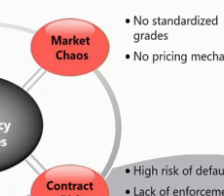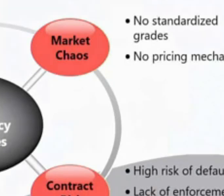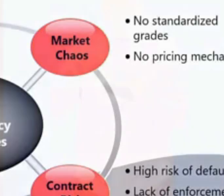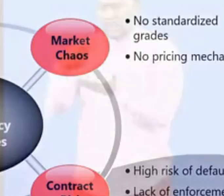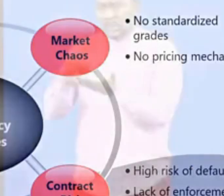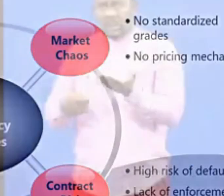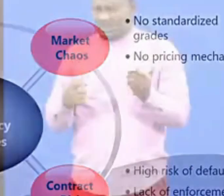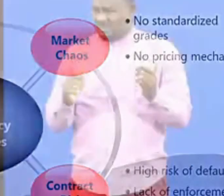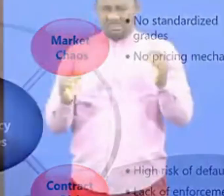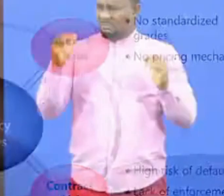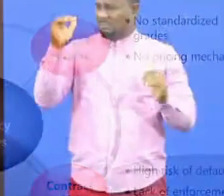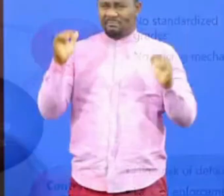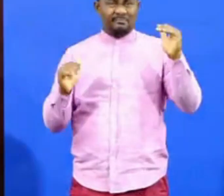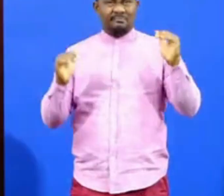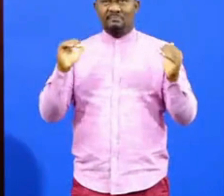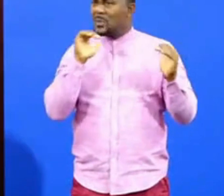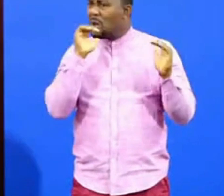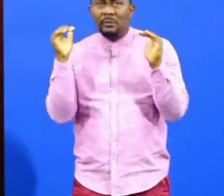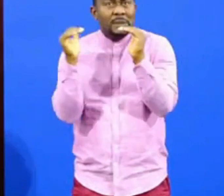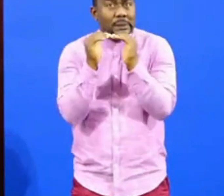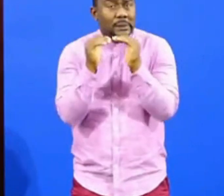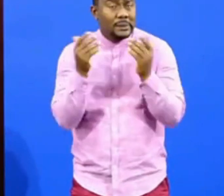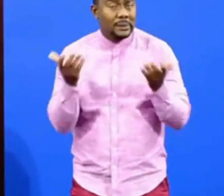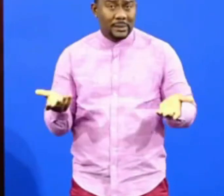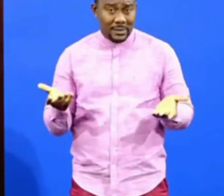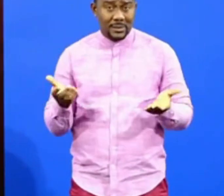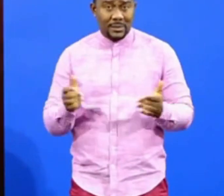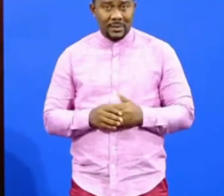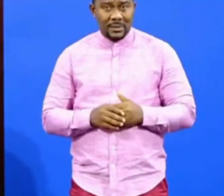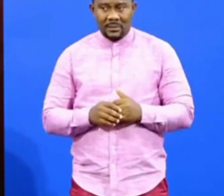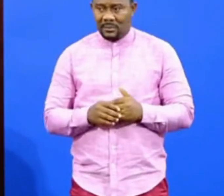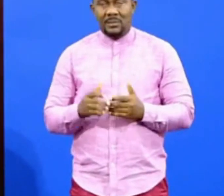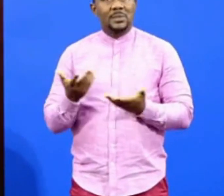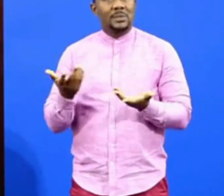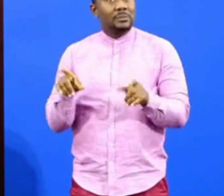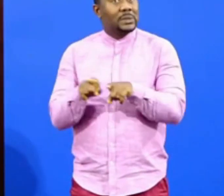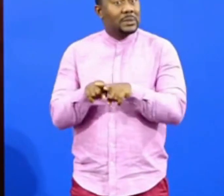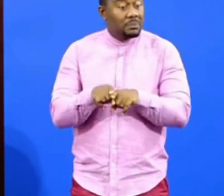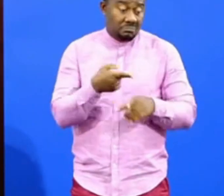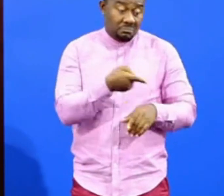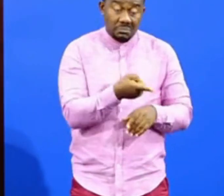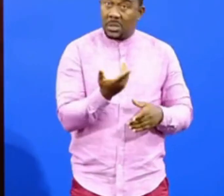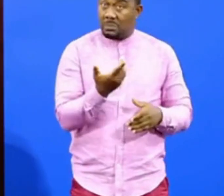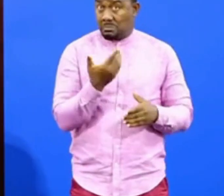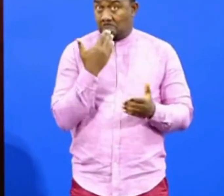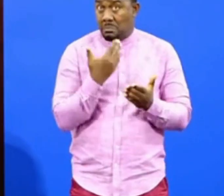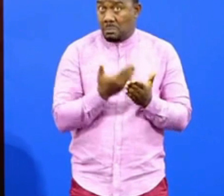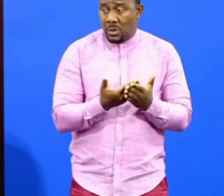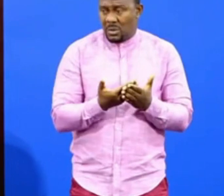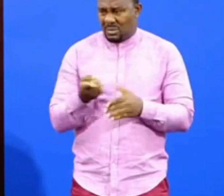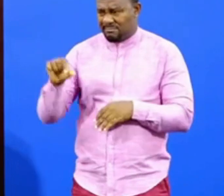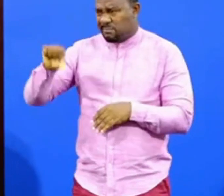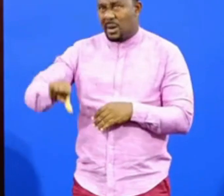there's, no standardized grades, qualities, it means that people are paying the same price, whether it's for very good quality or very